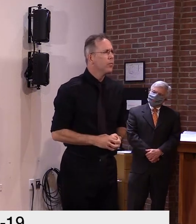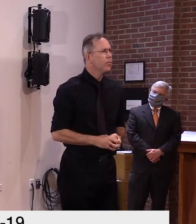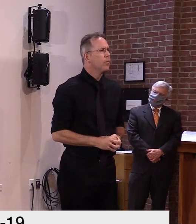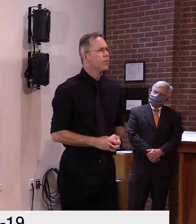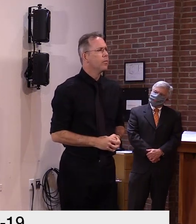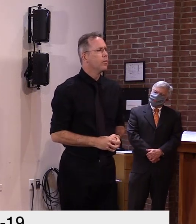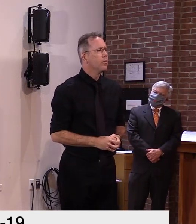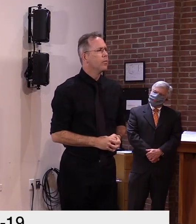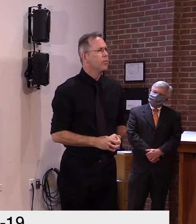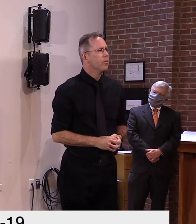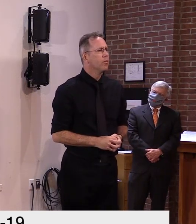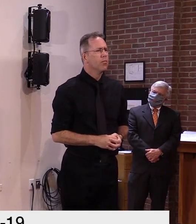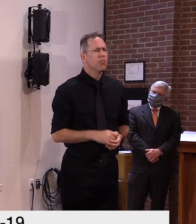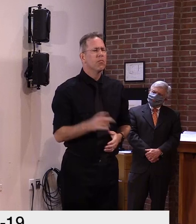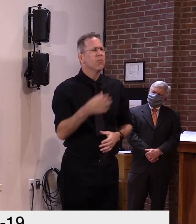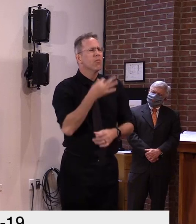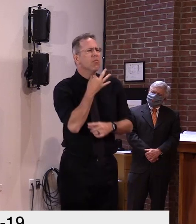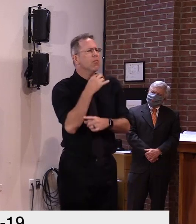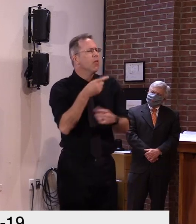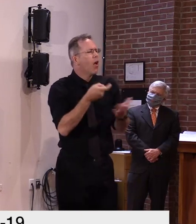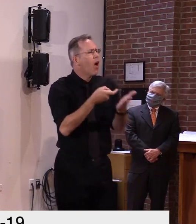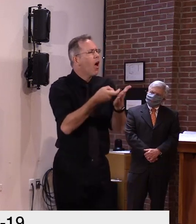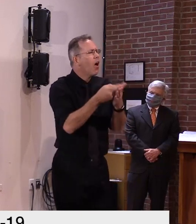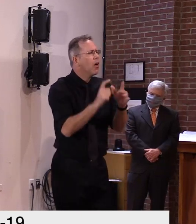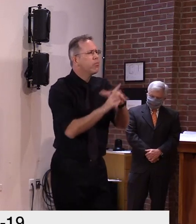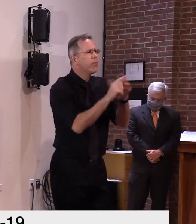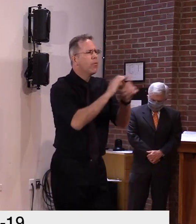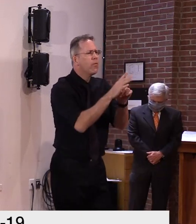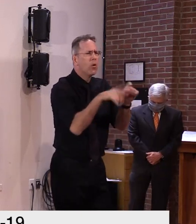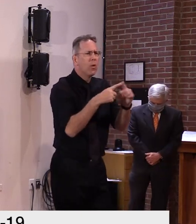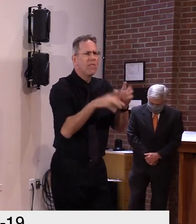hockey? Saturday and Sunday.